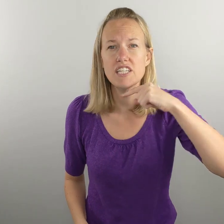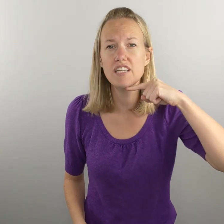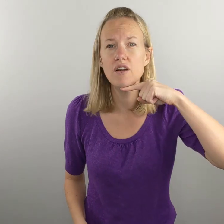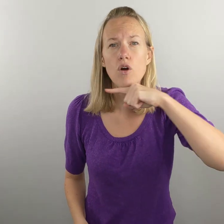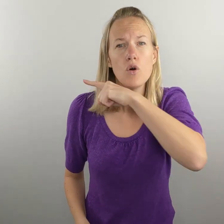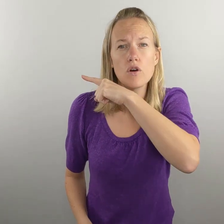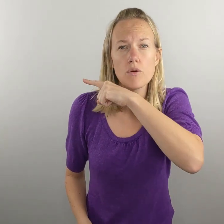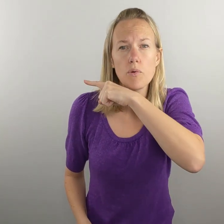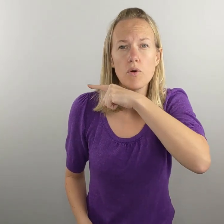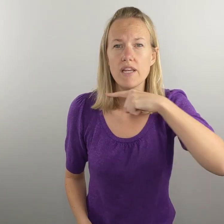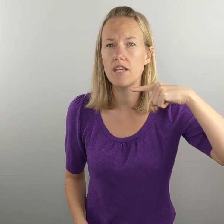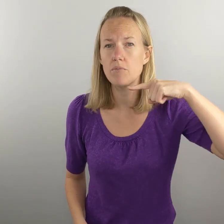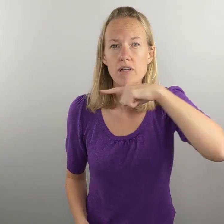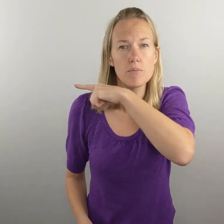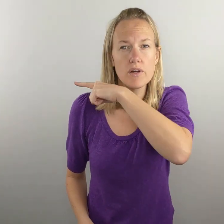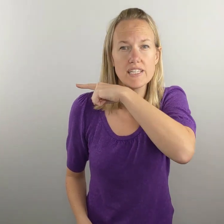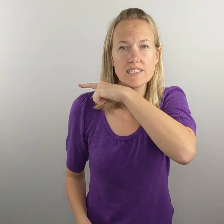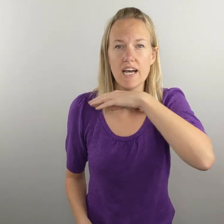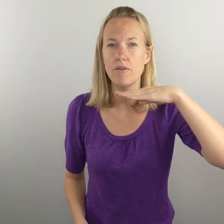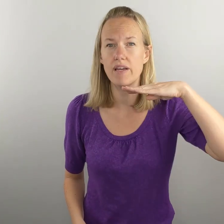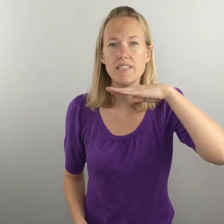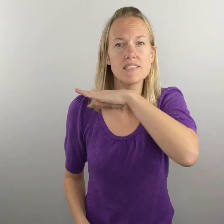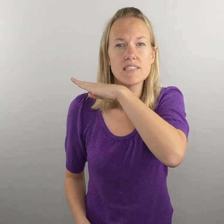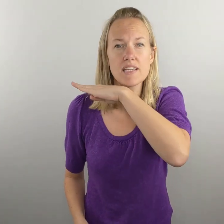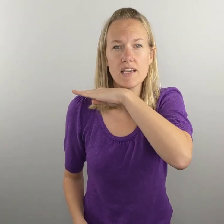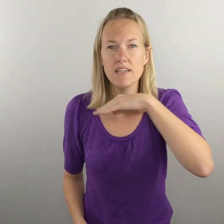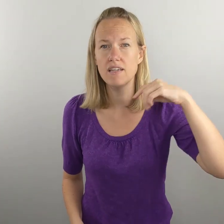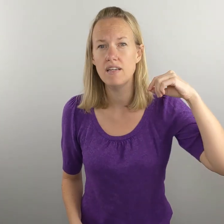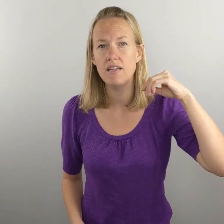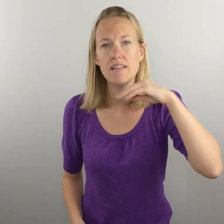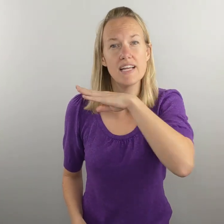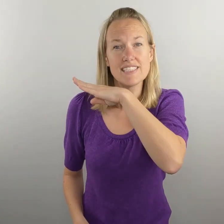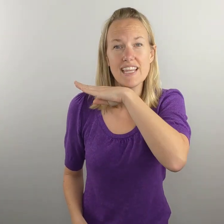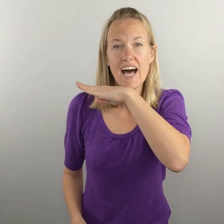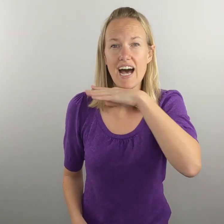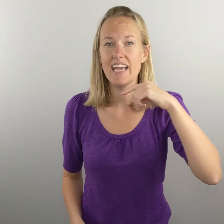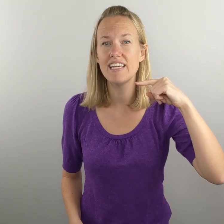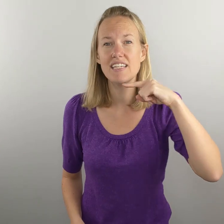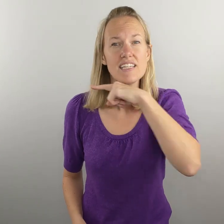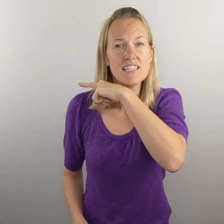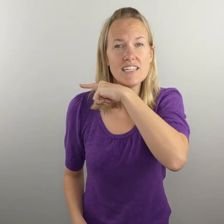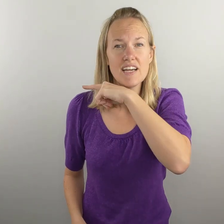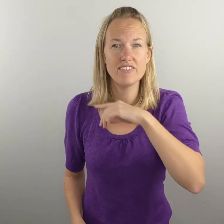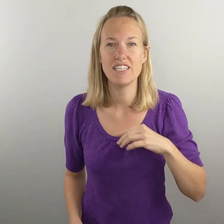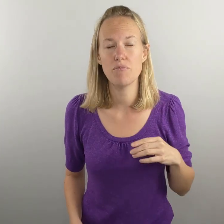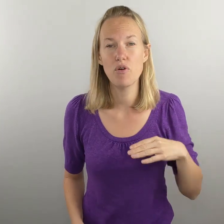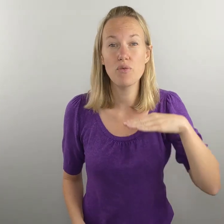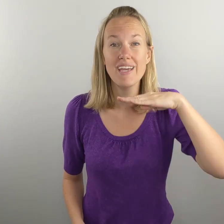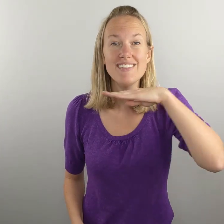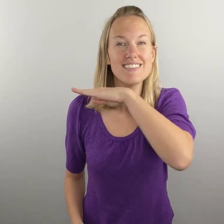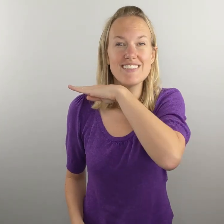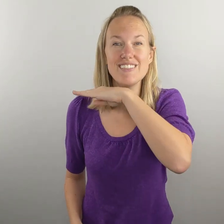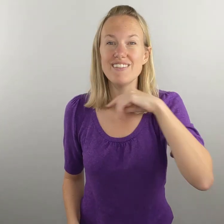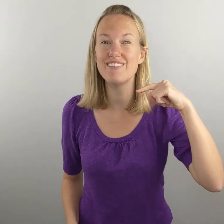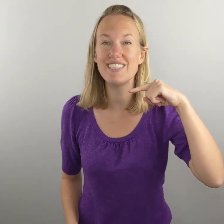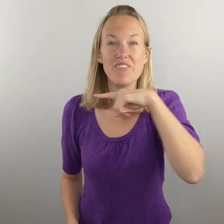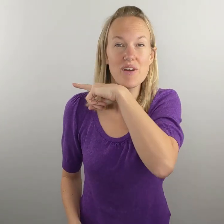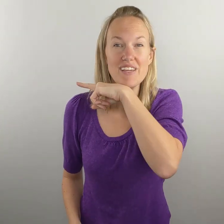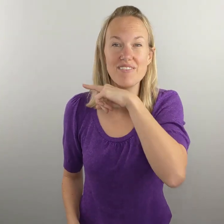chin, or you're pointing, but you're pointing sideways. Okay, that's lie. I've seen it both ways, so you do it whichever way you've learned